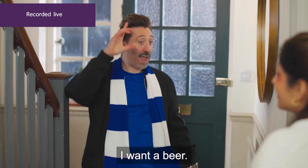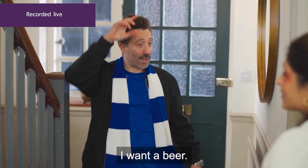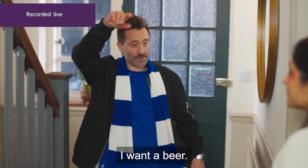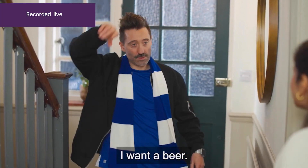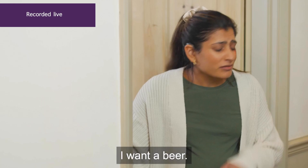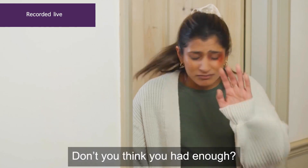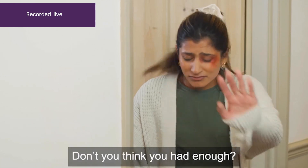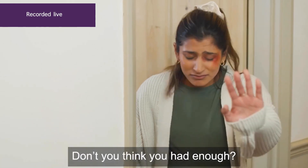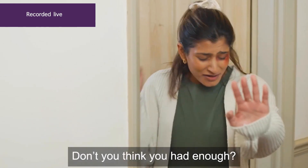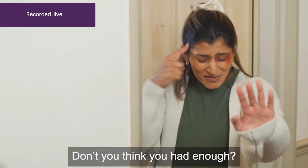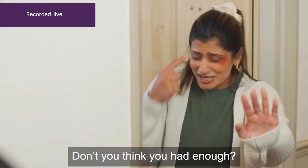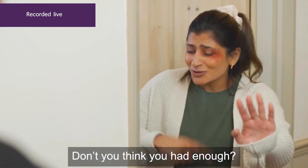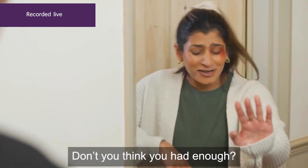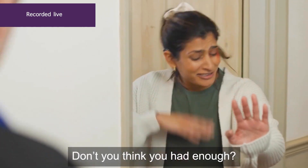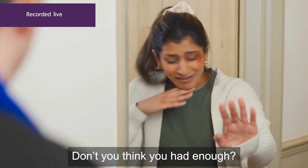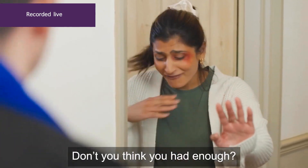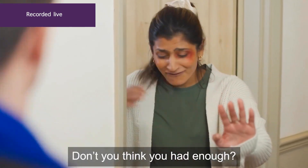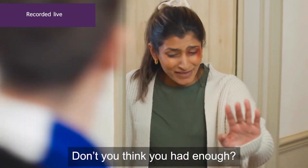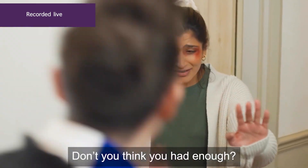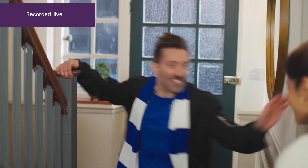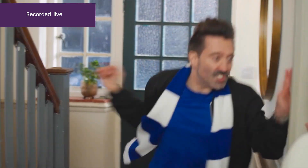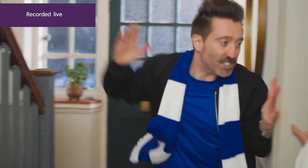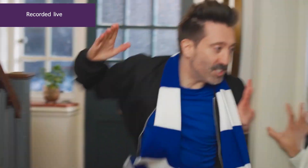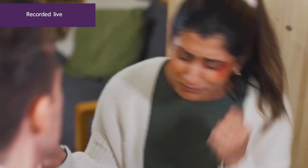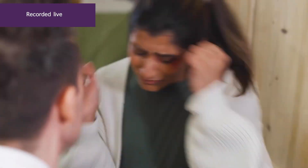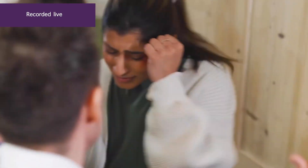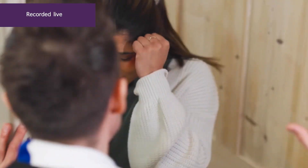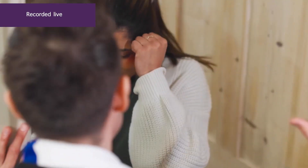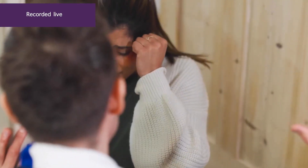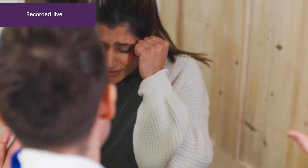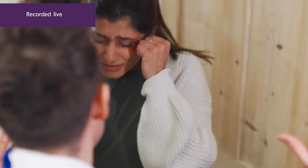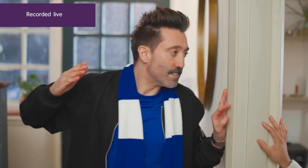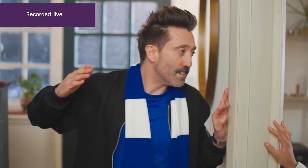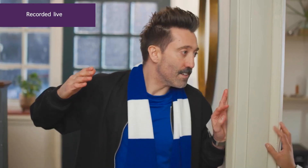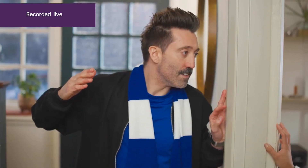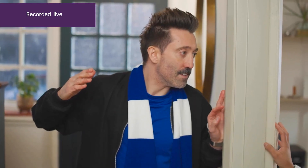I don't want dinner. I want a beer.